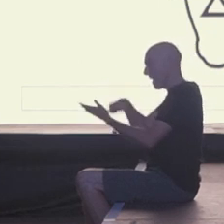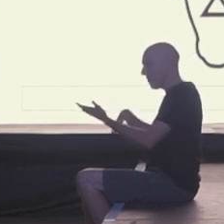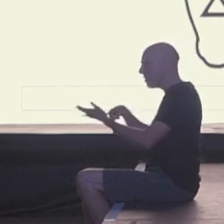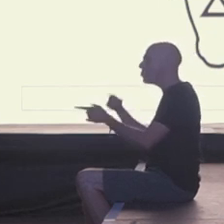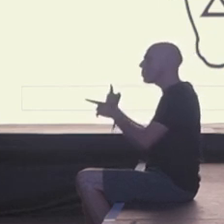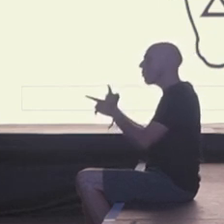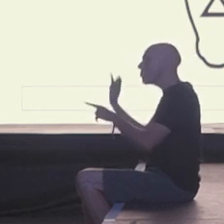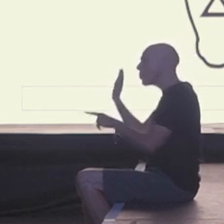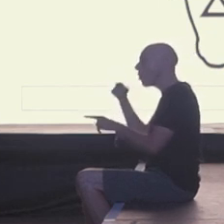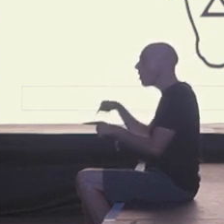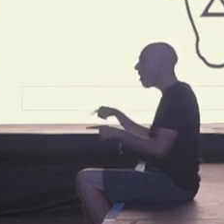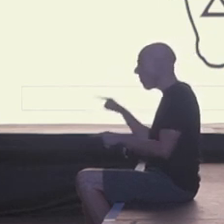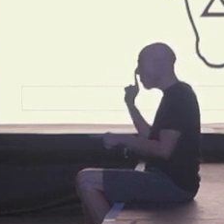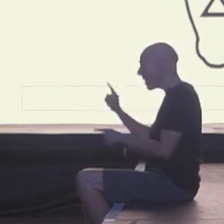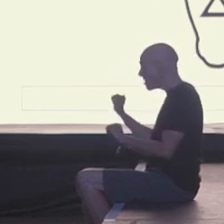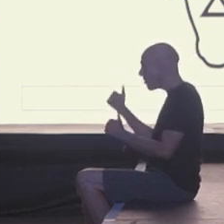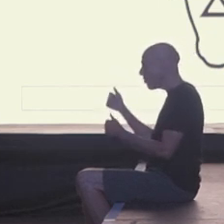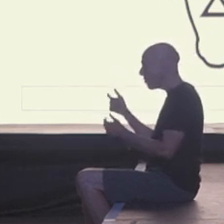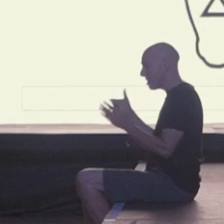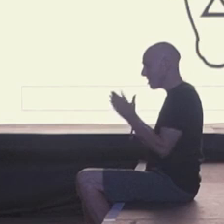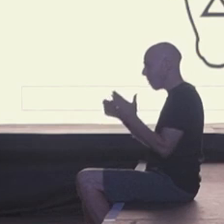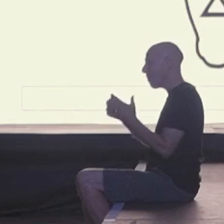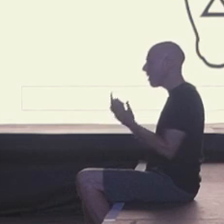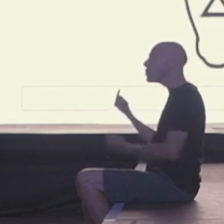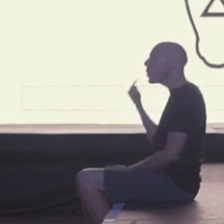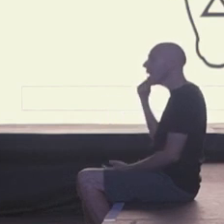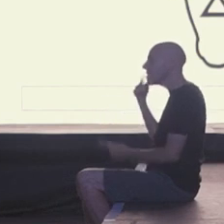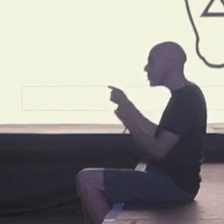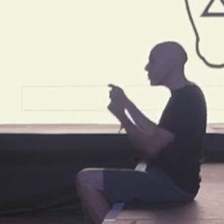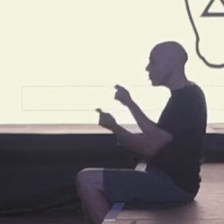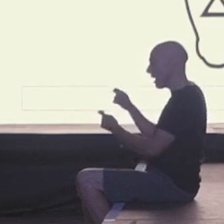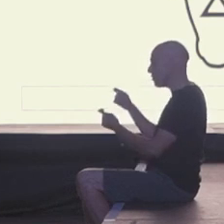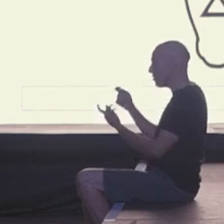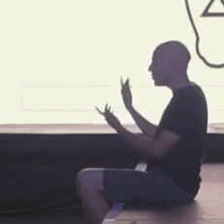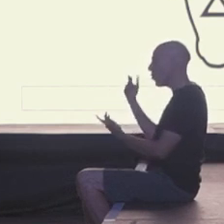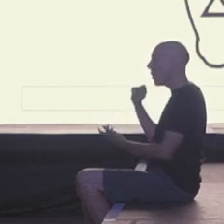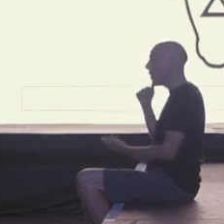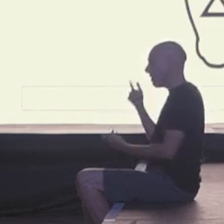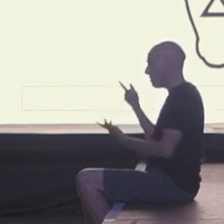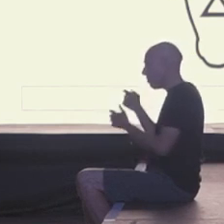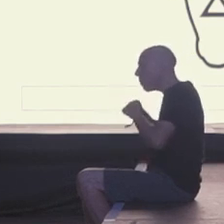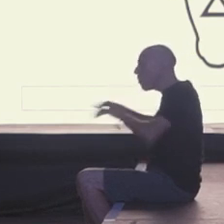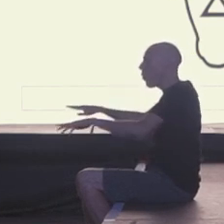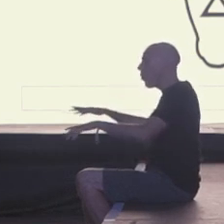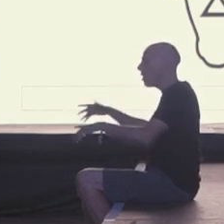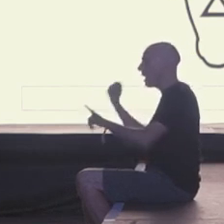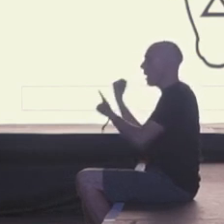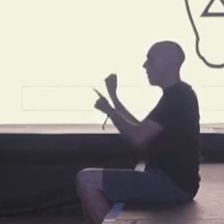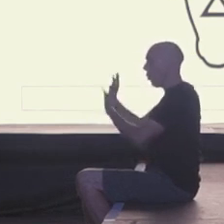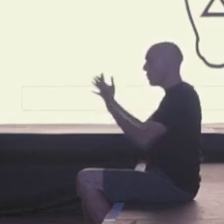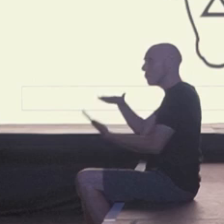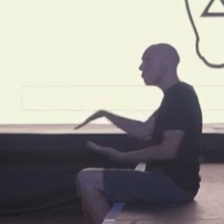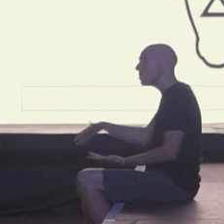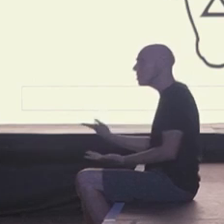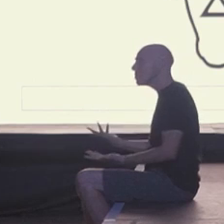school meals easily, that's the way to go. I mean, it's just so easy, potentially. So yeah, it's going well. Everyone should give it a go. It